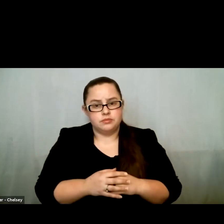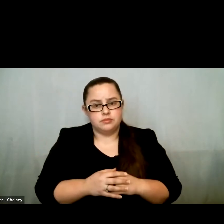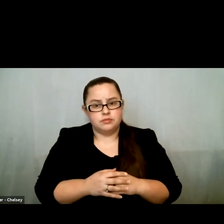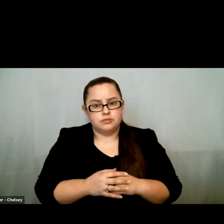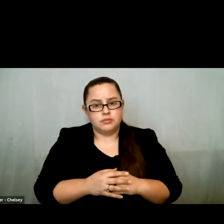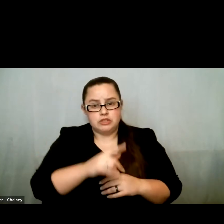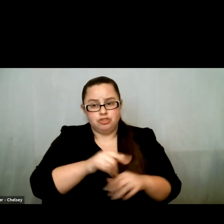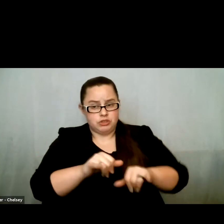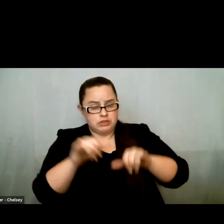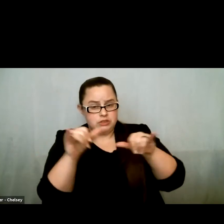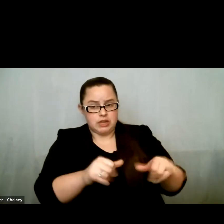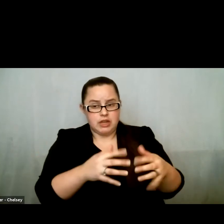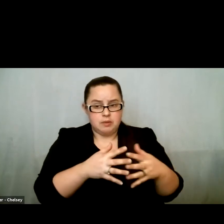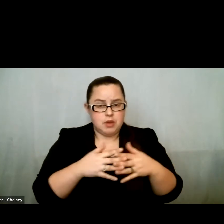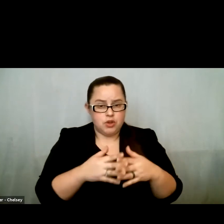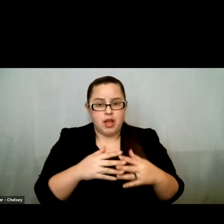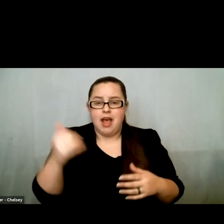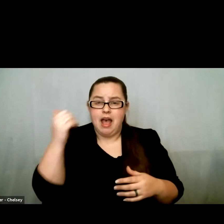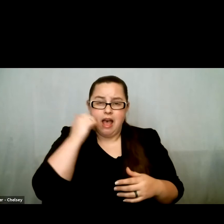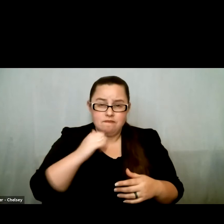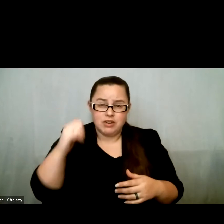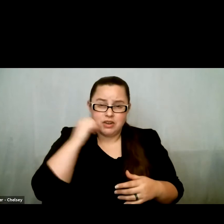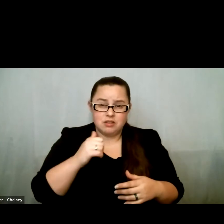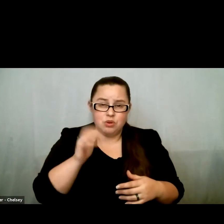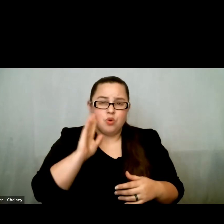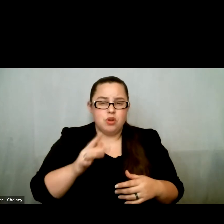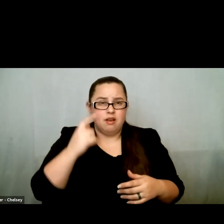day, she would have to think about her son.